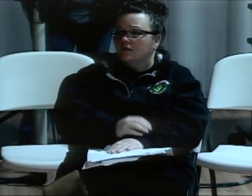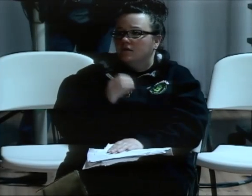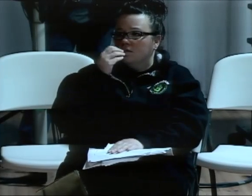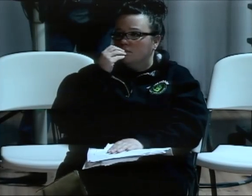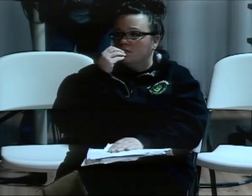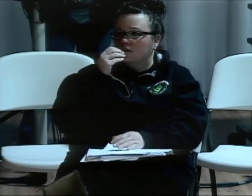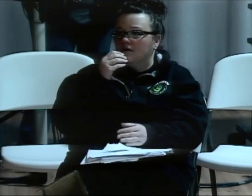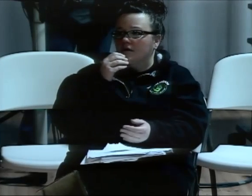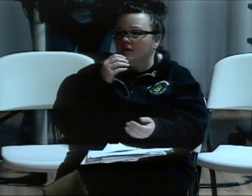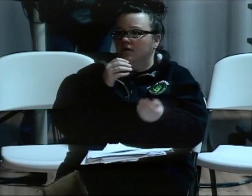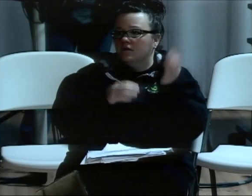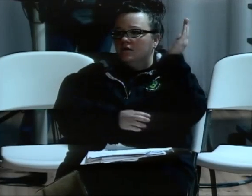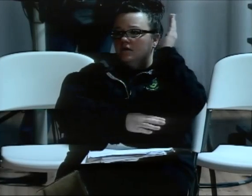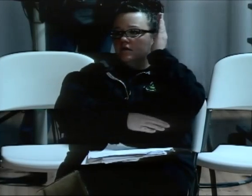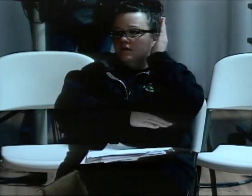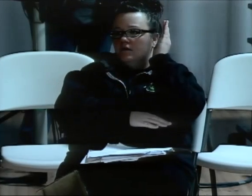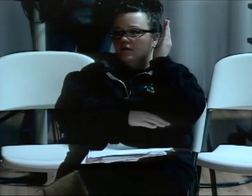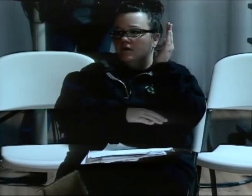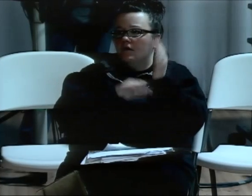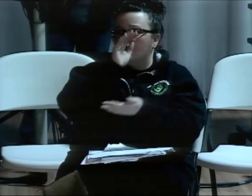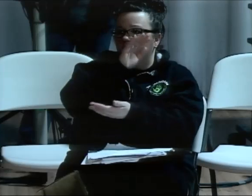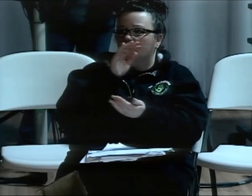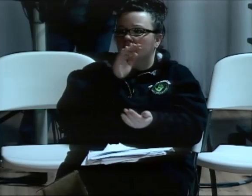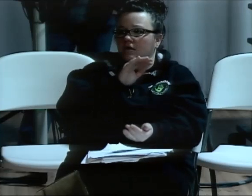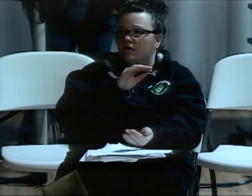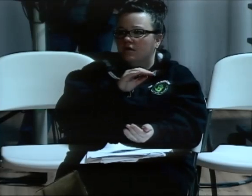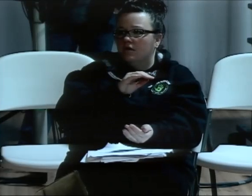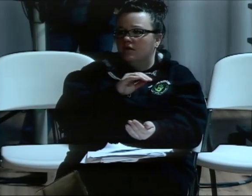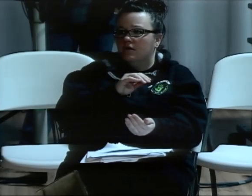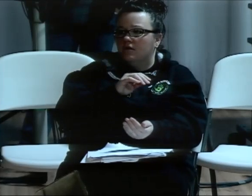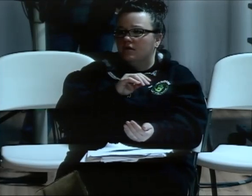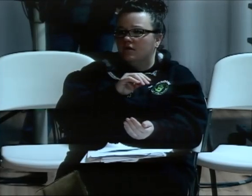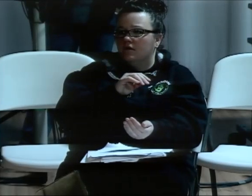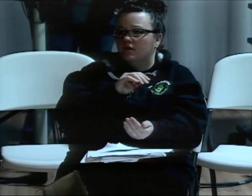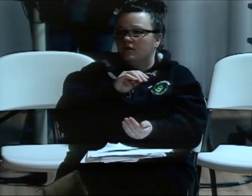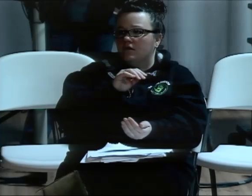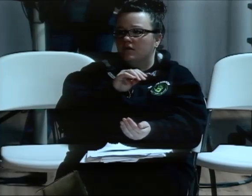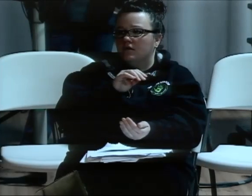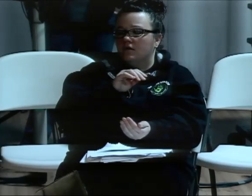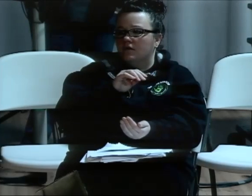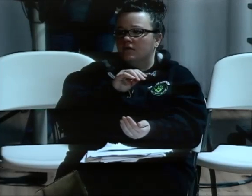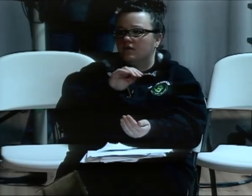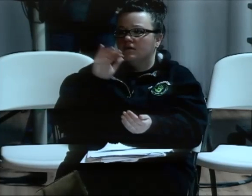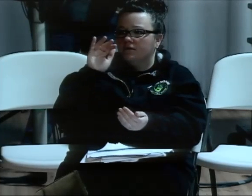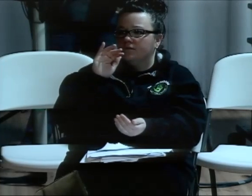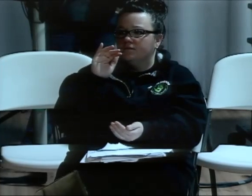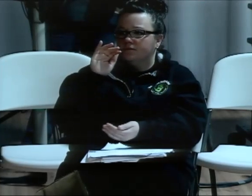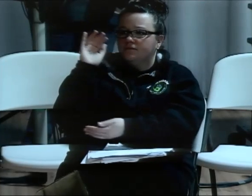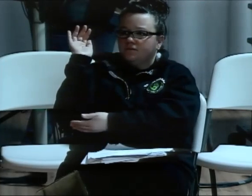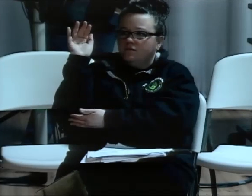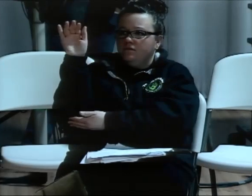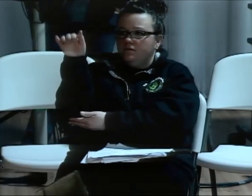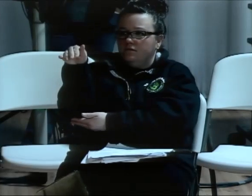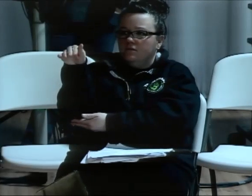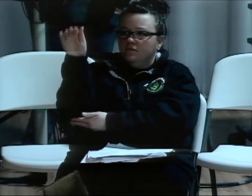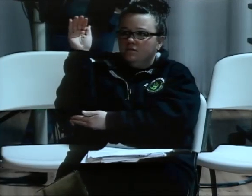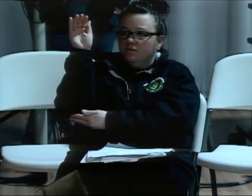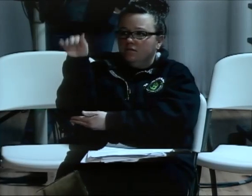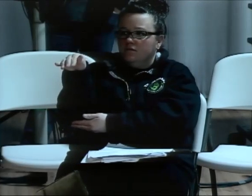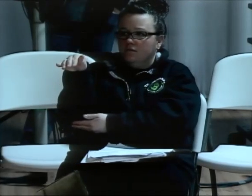at noon. Dinner time, we're going to eat in the evening. So this hand is representing the sun. Where is it during? It's